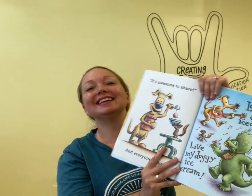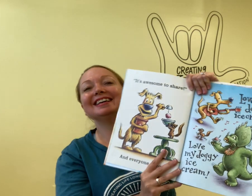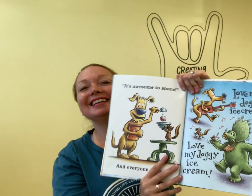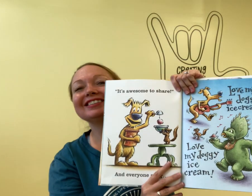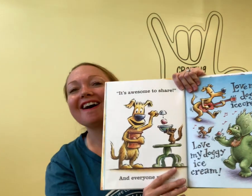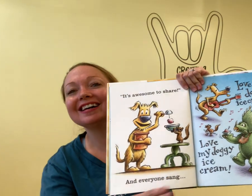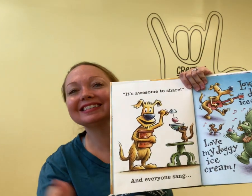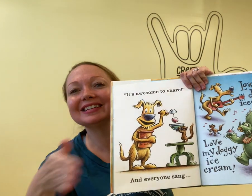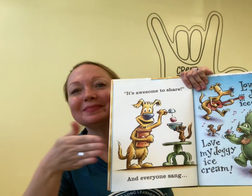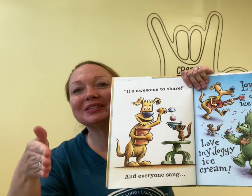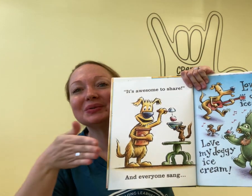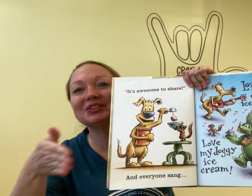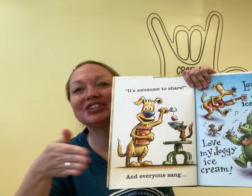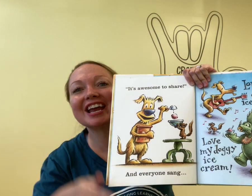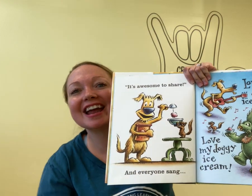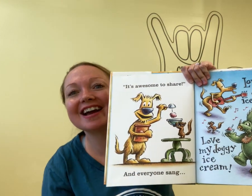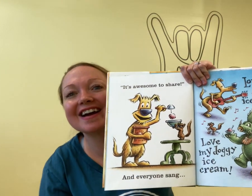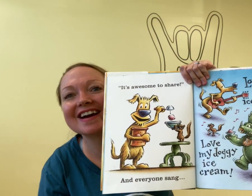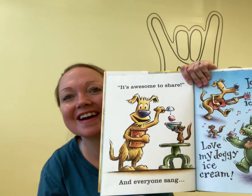It's awesome to share.